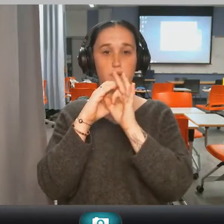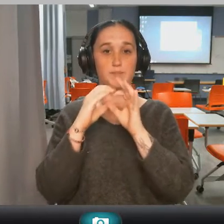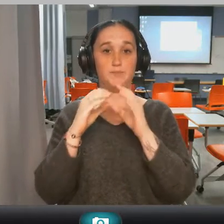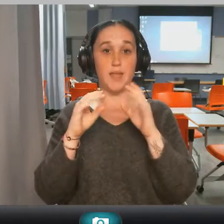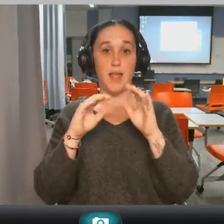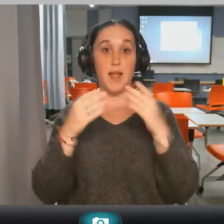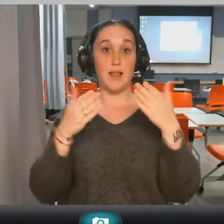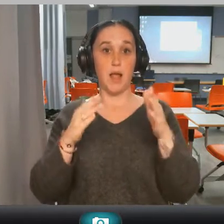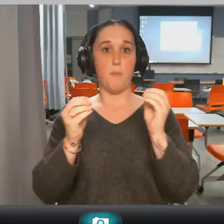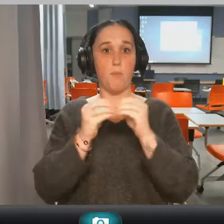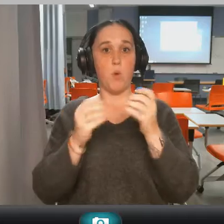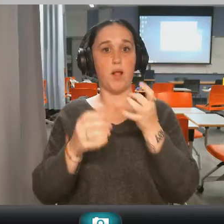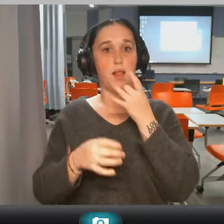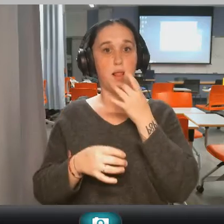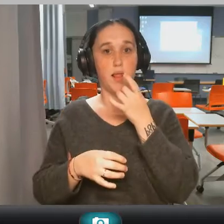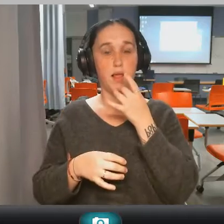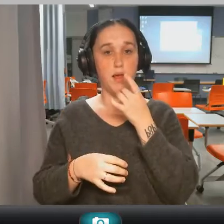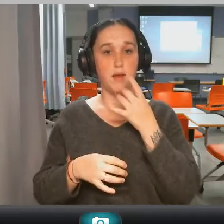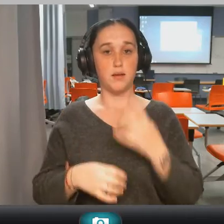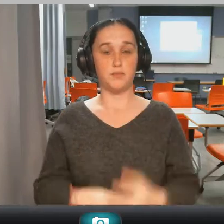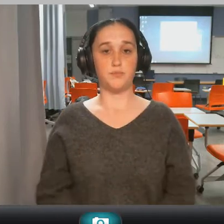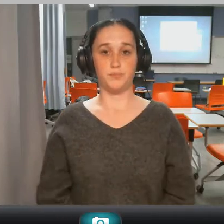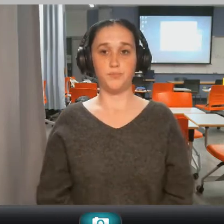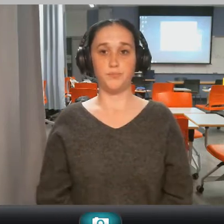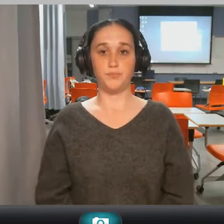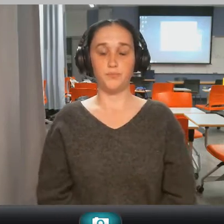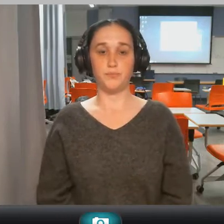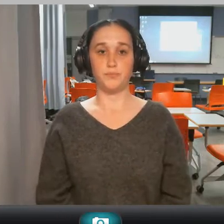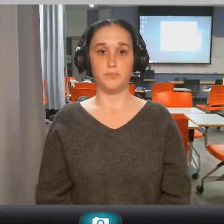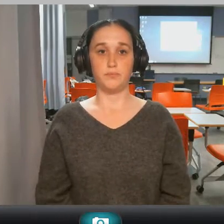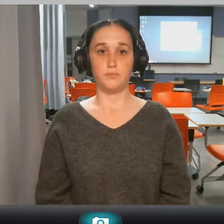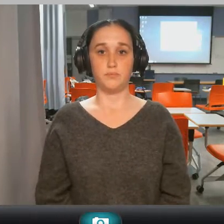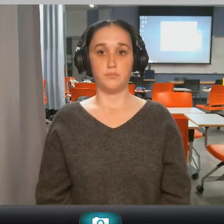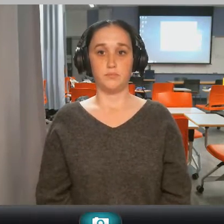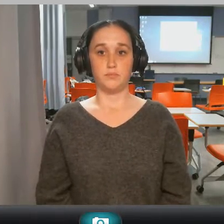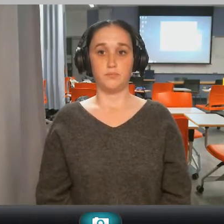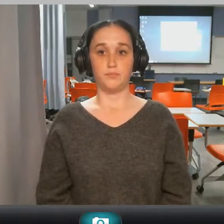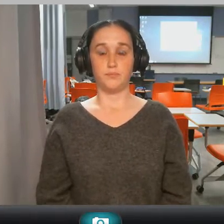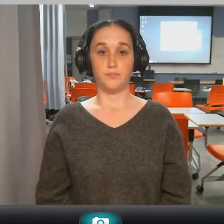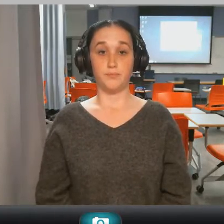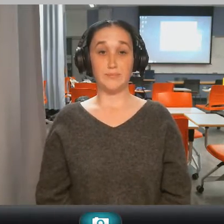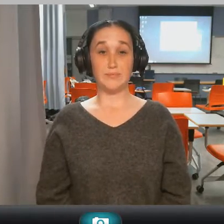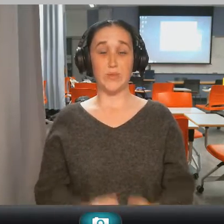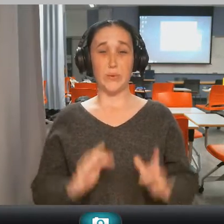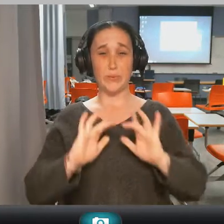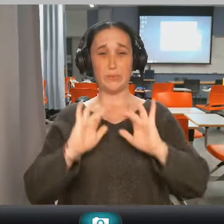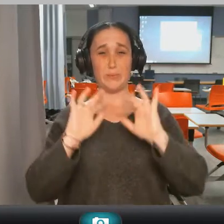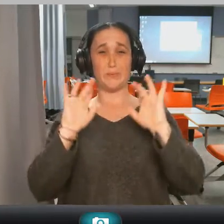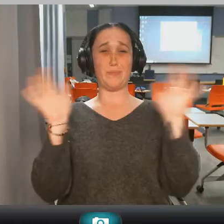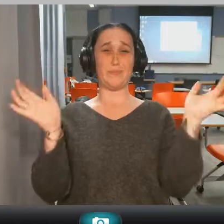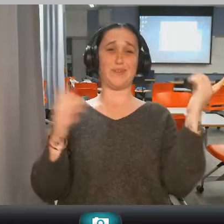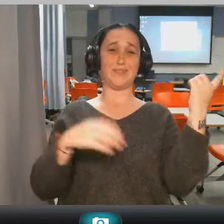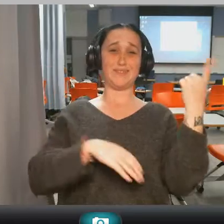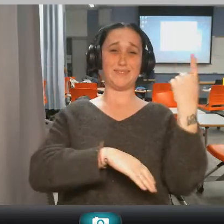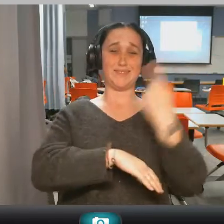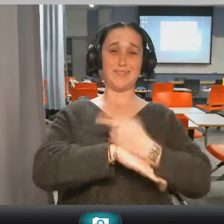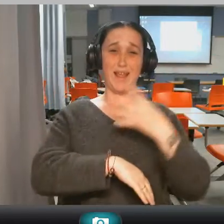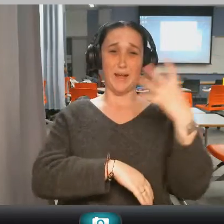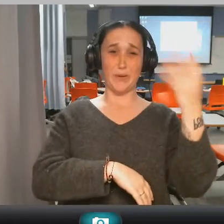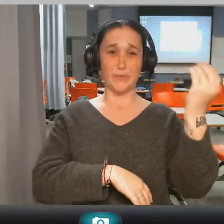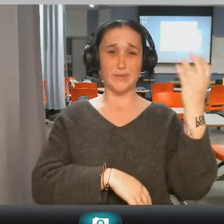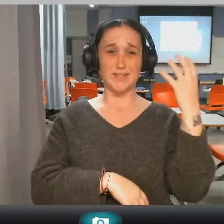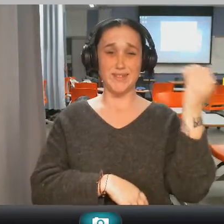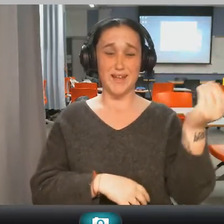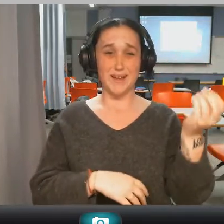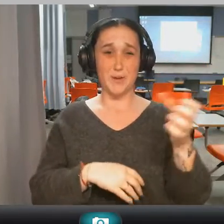dilate, allowing more light to come in. If you're out in the bright sunlight, you just walked outside, the